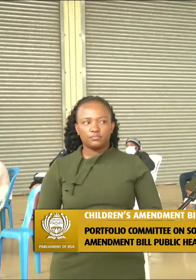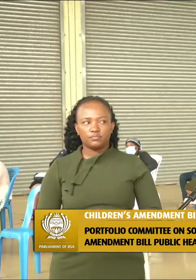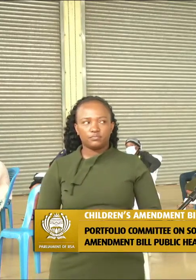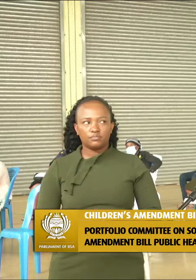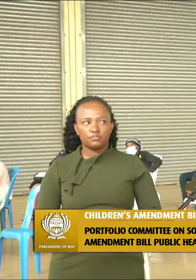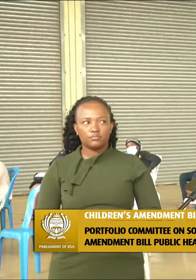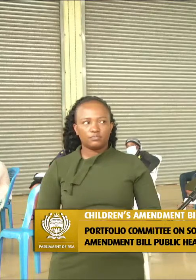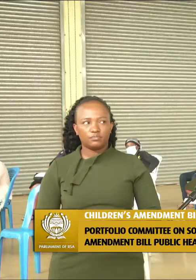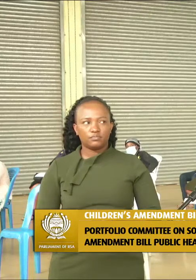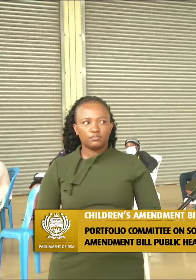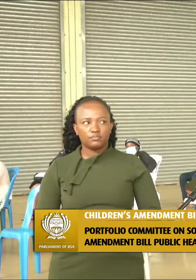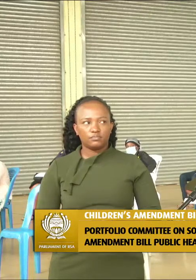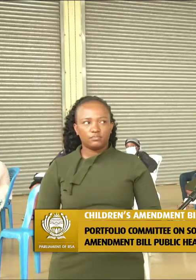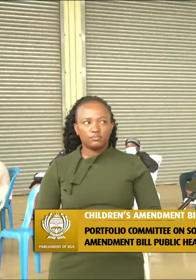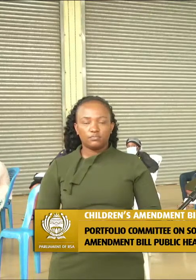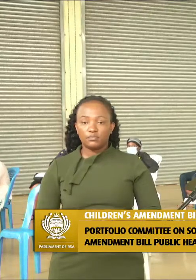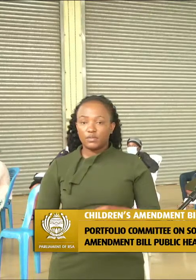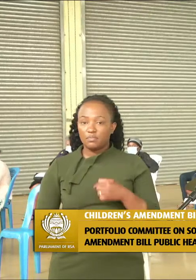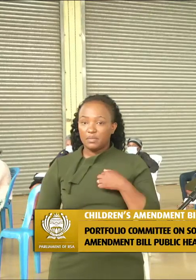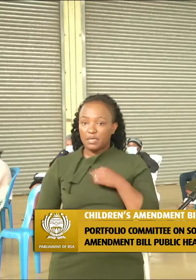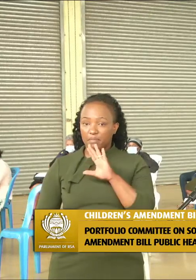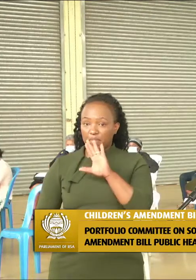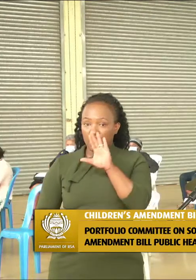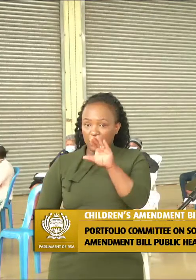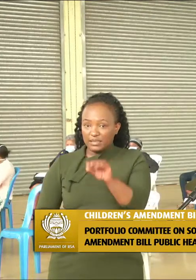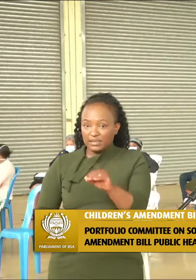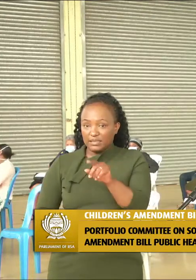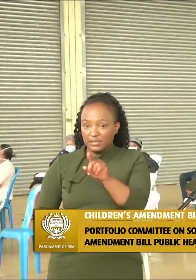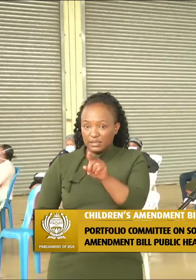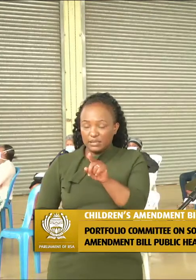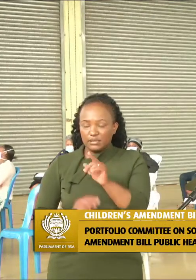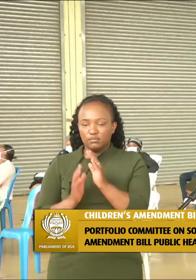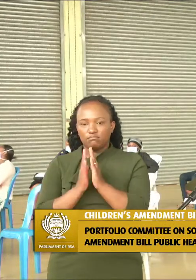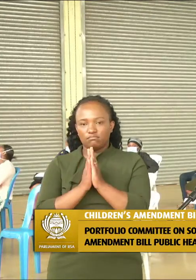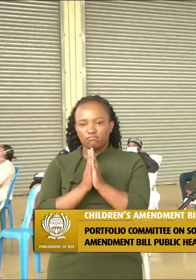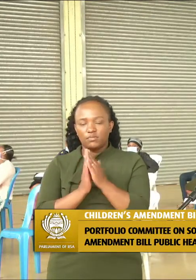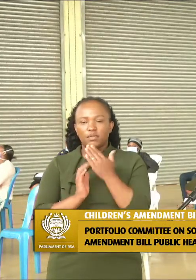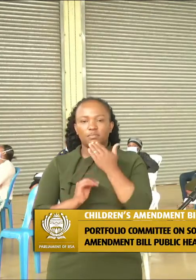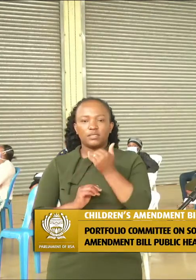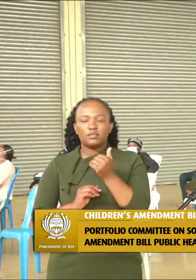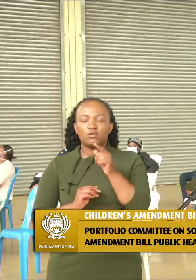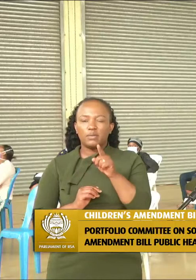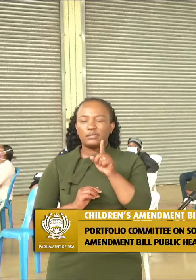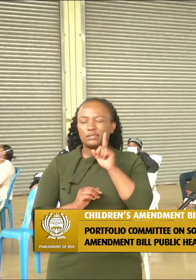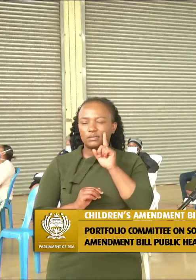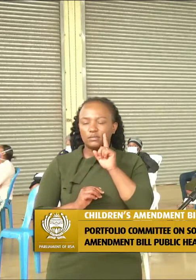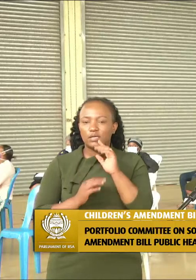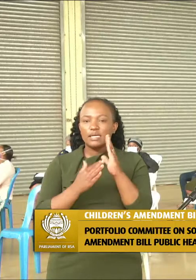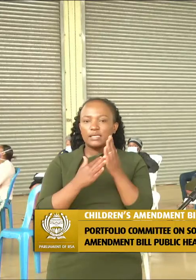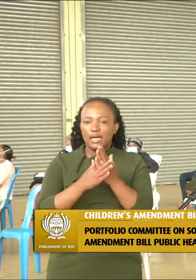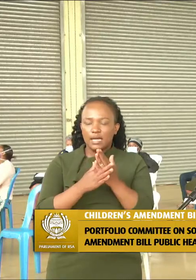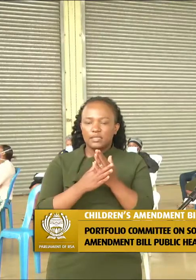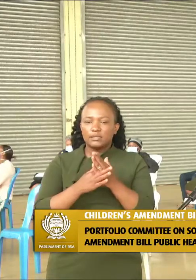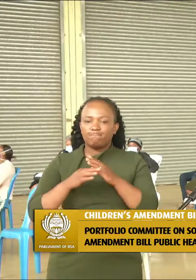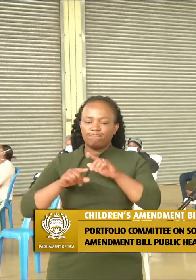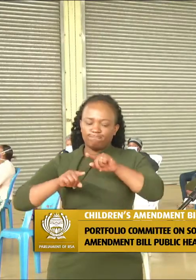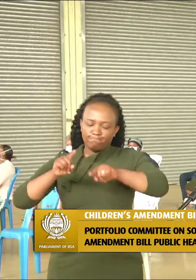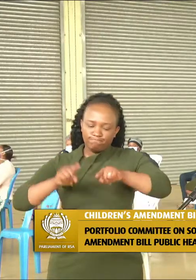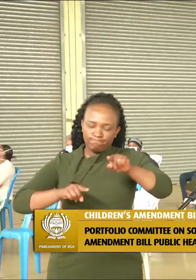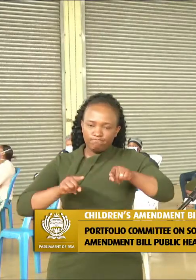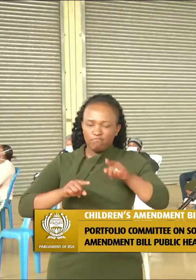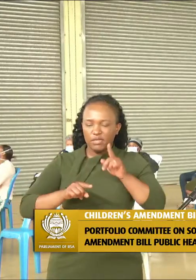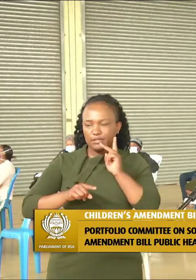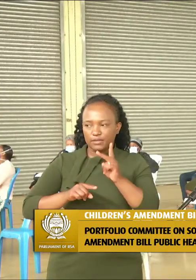I am now asking you to please look at each case differently.